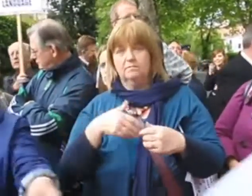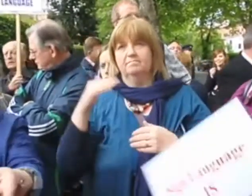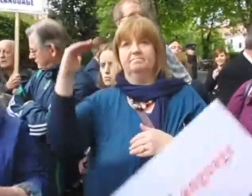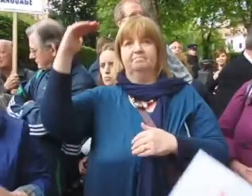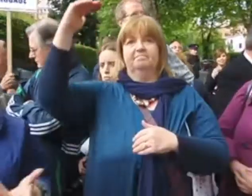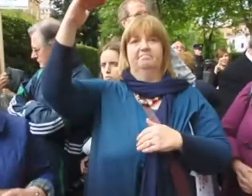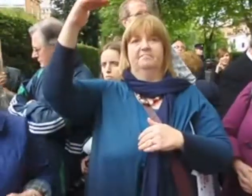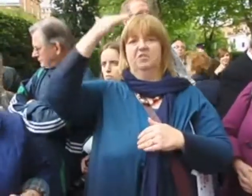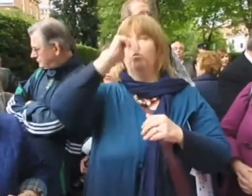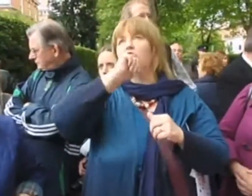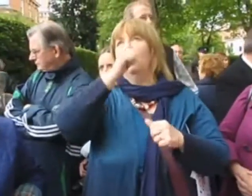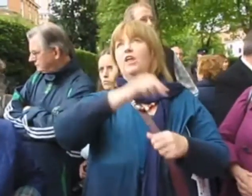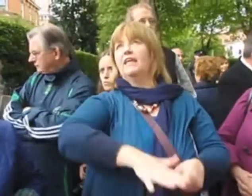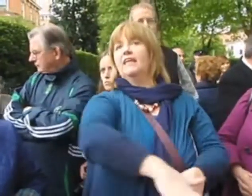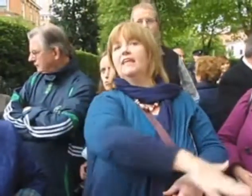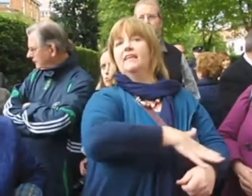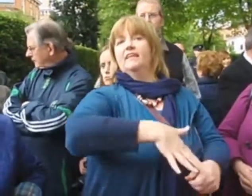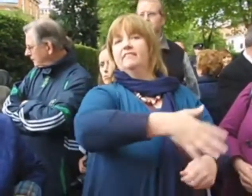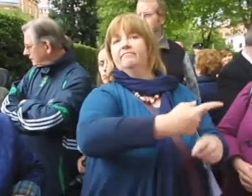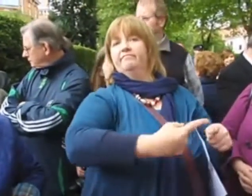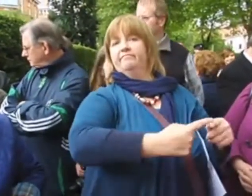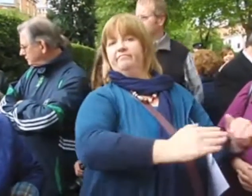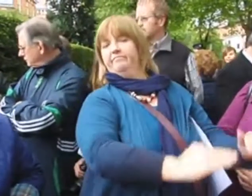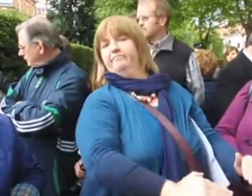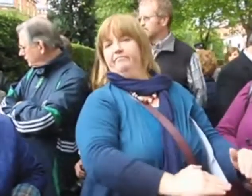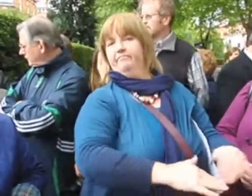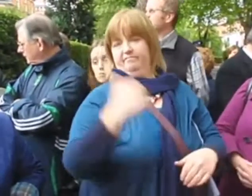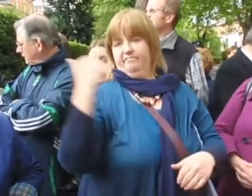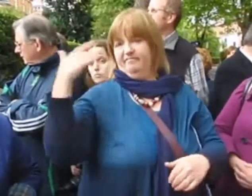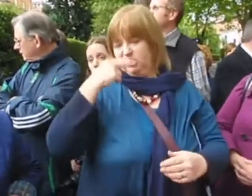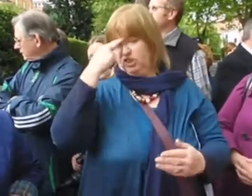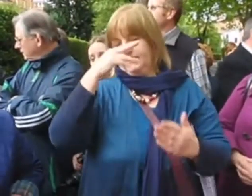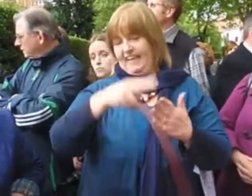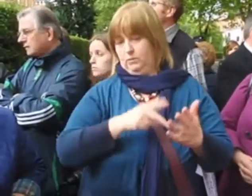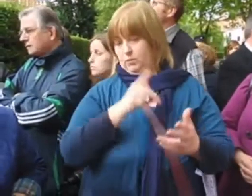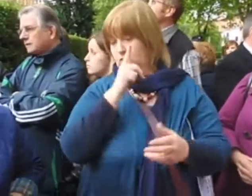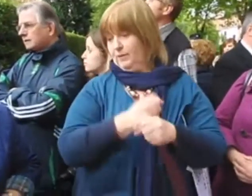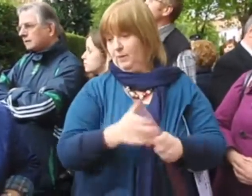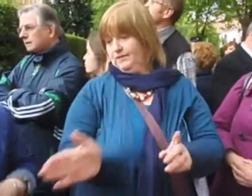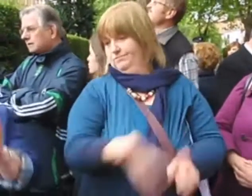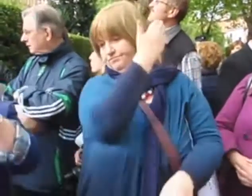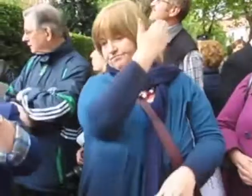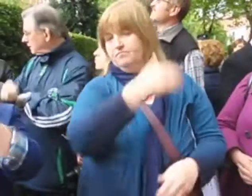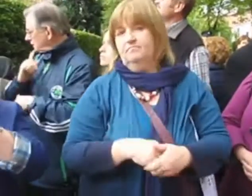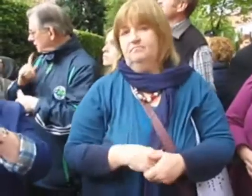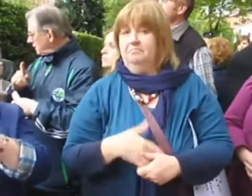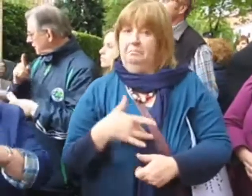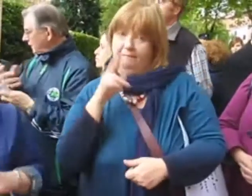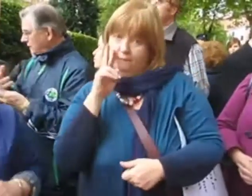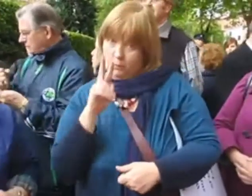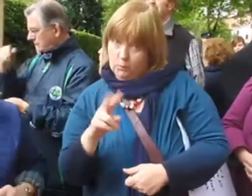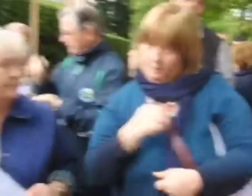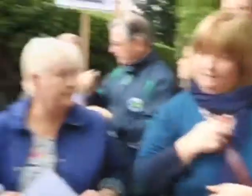Well, there's protests at other embassies all over the world. So like there's some in Washington DC, in Edinburgh, in